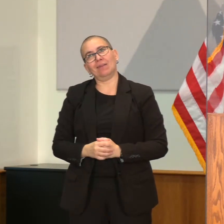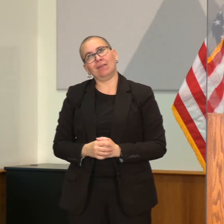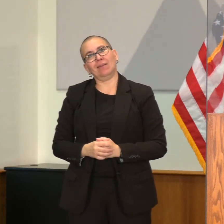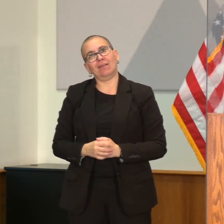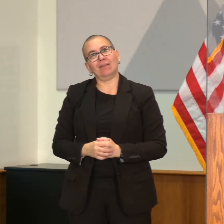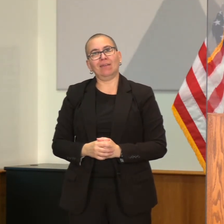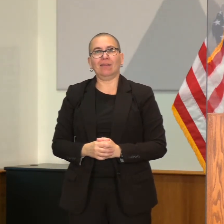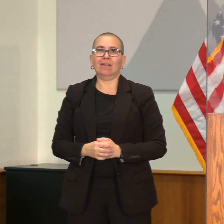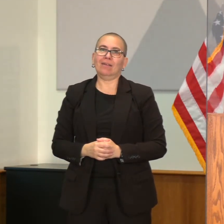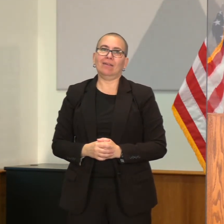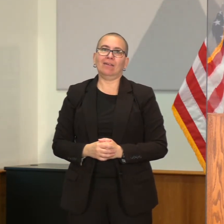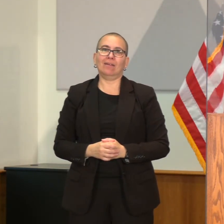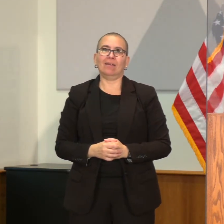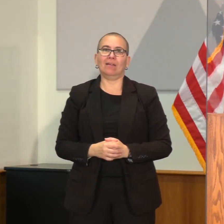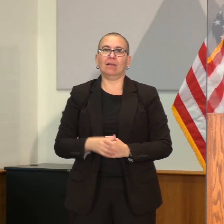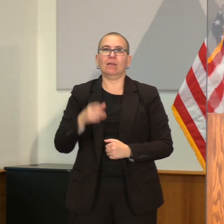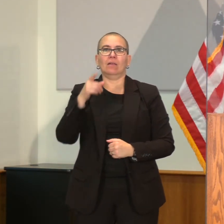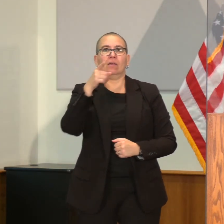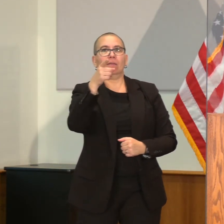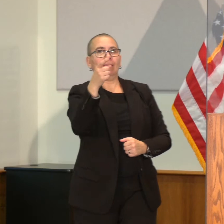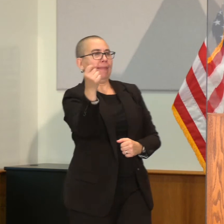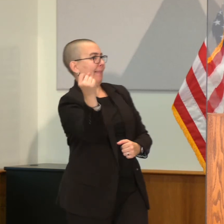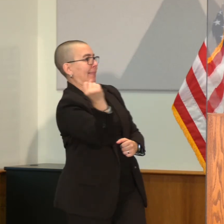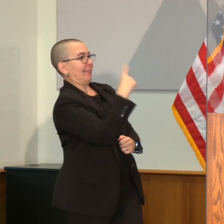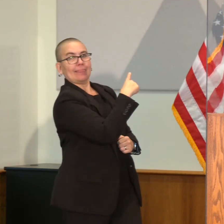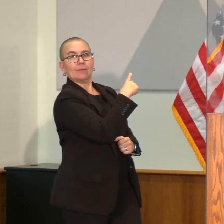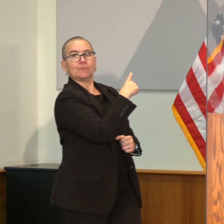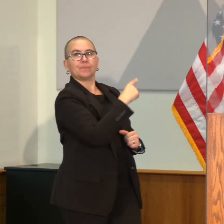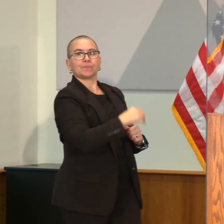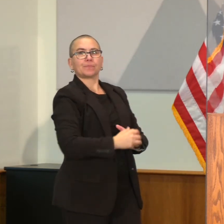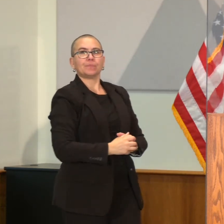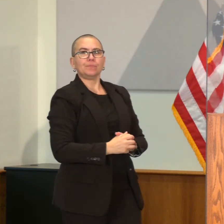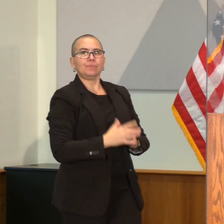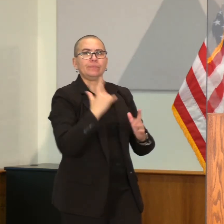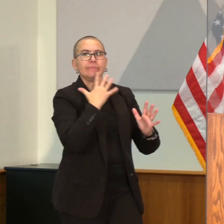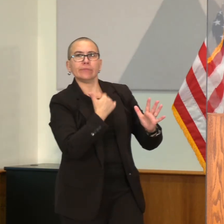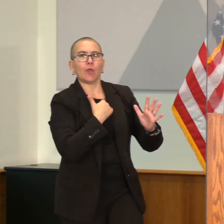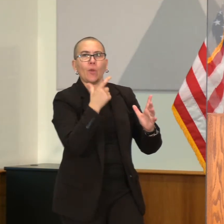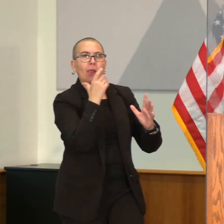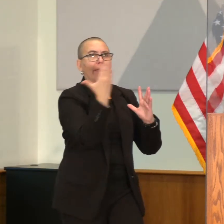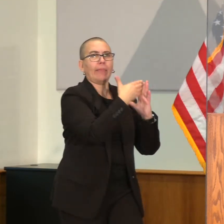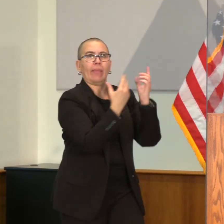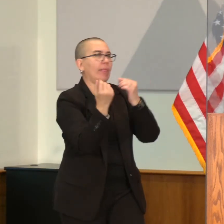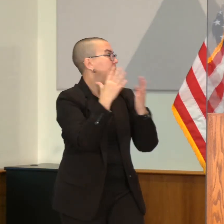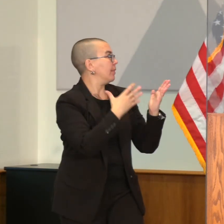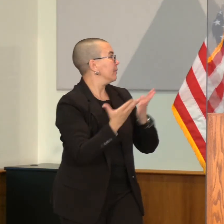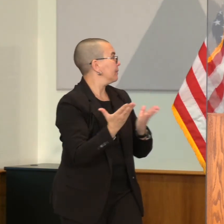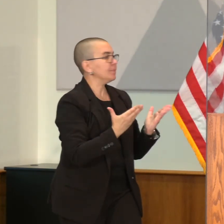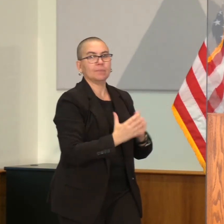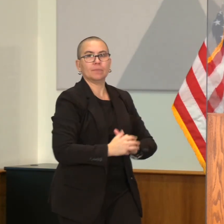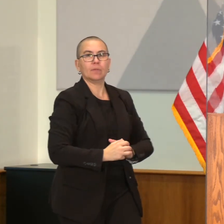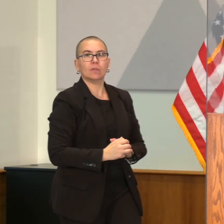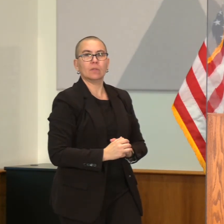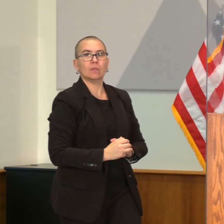I have a question. Oh, sorry. Go ahead, Chair Beckerfin, if you're going to.